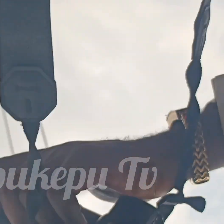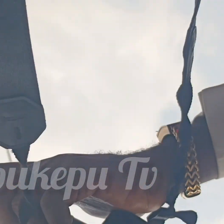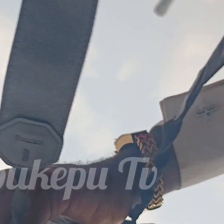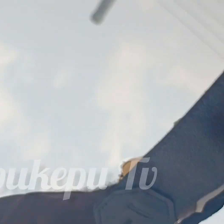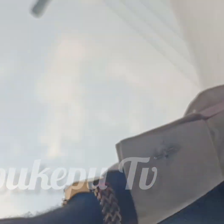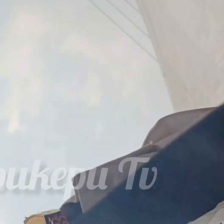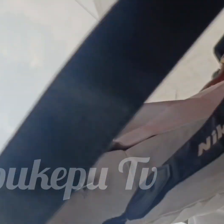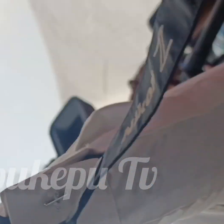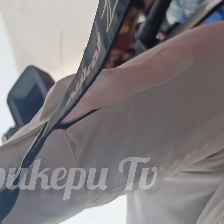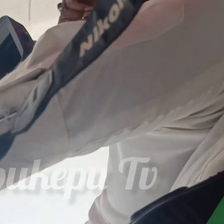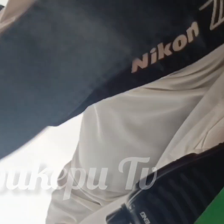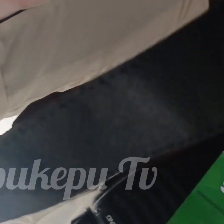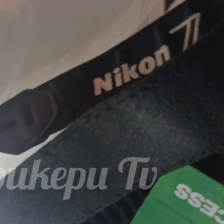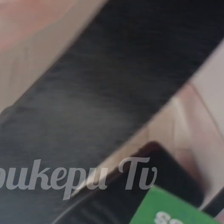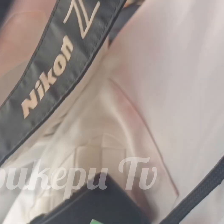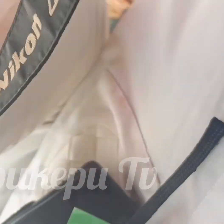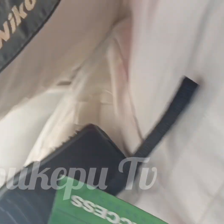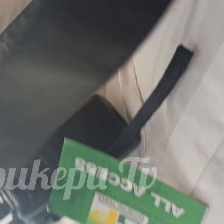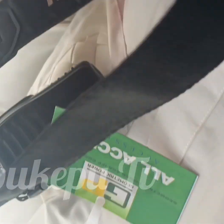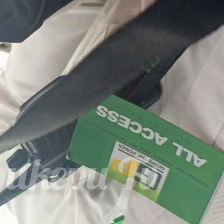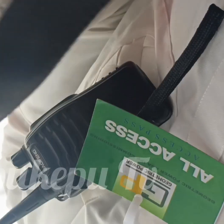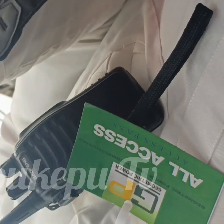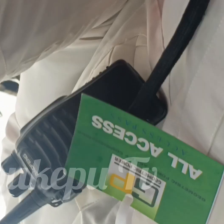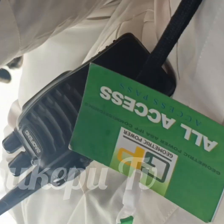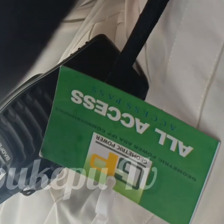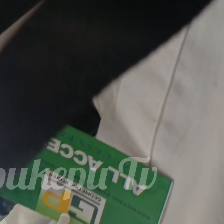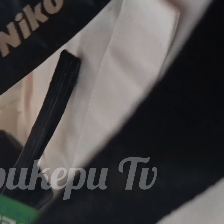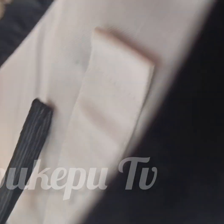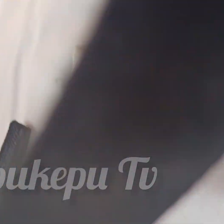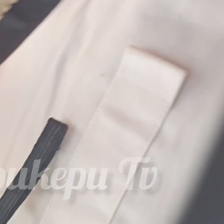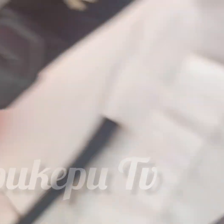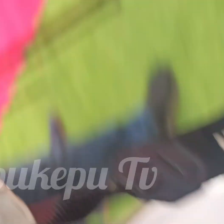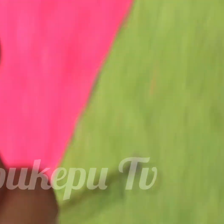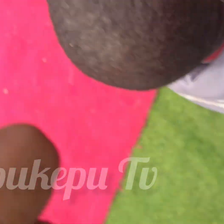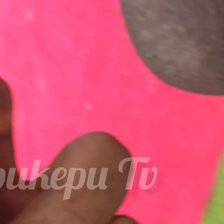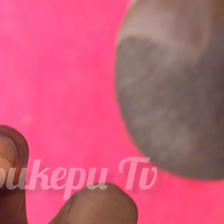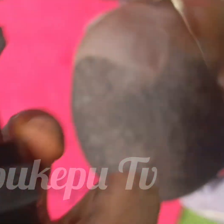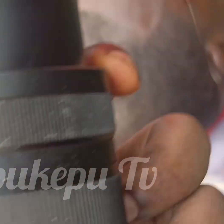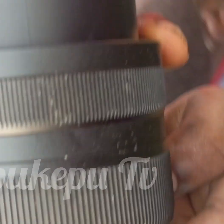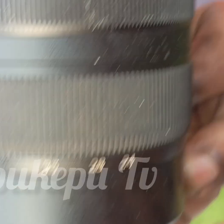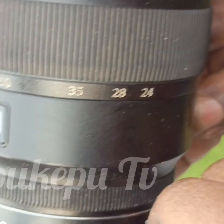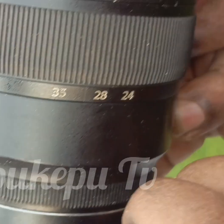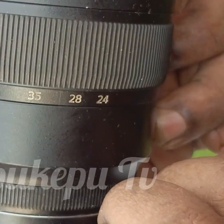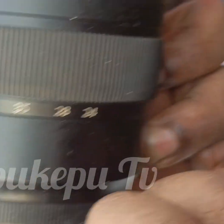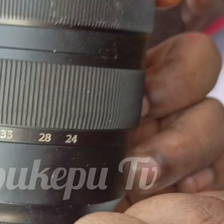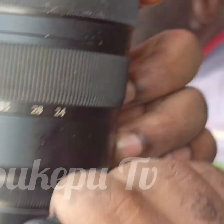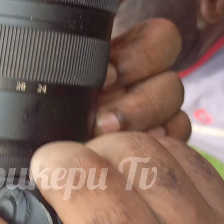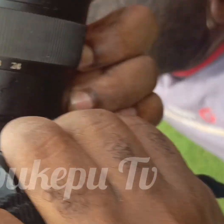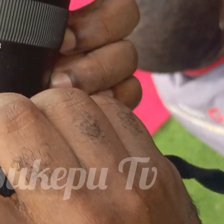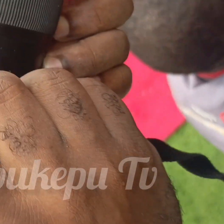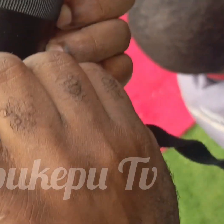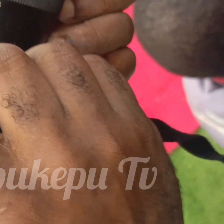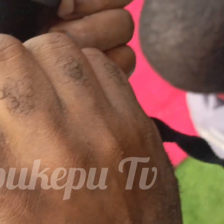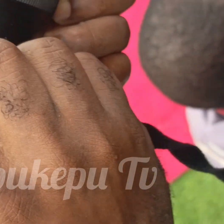Shettima, GCON, to address it. No, sir. No. Welcome,